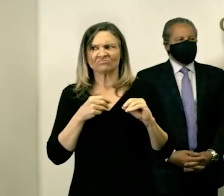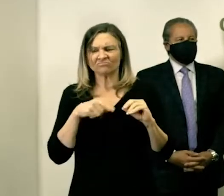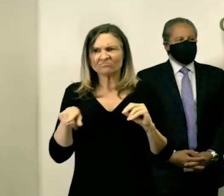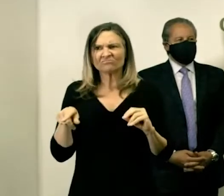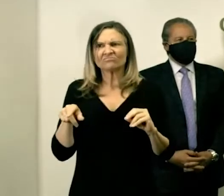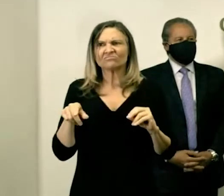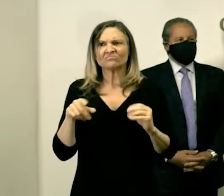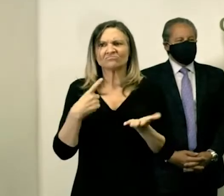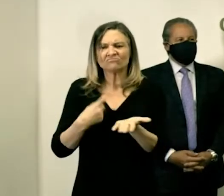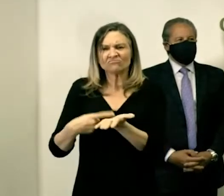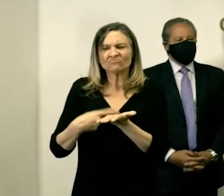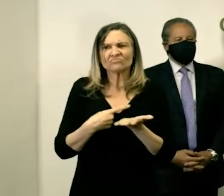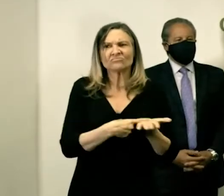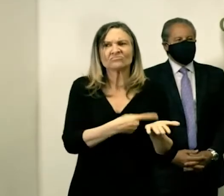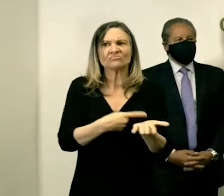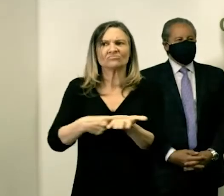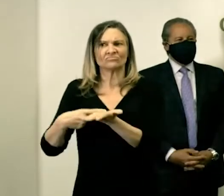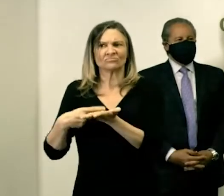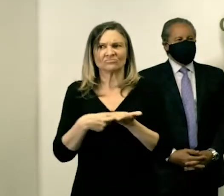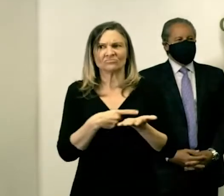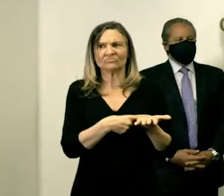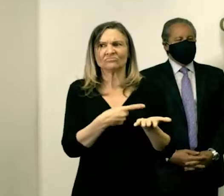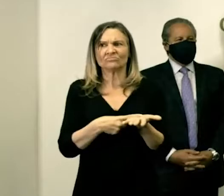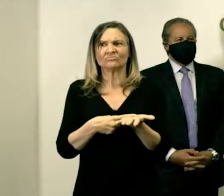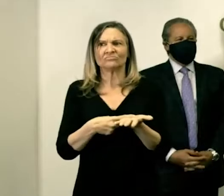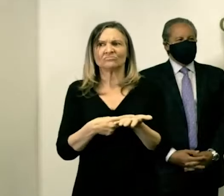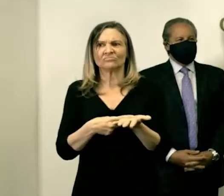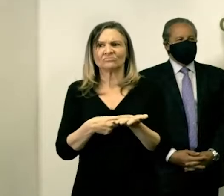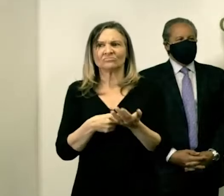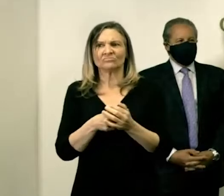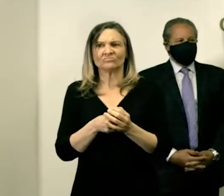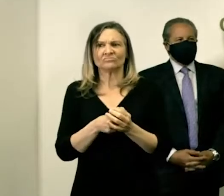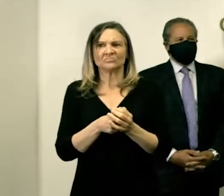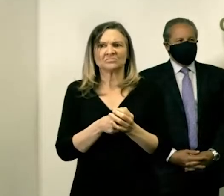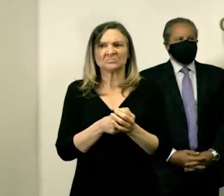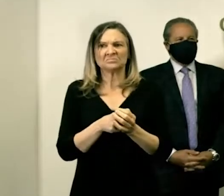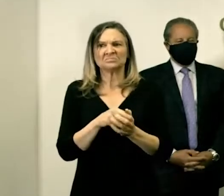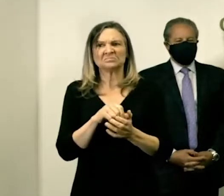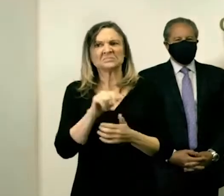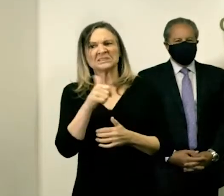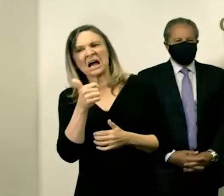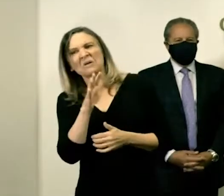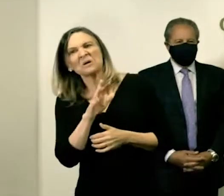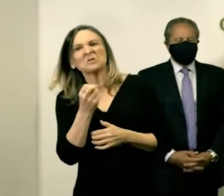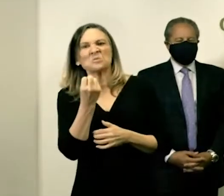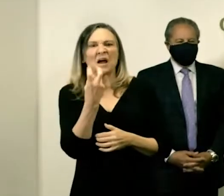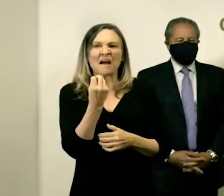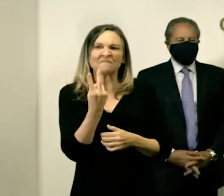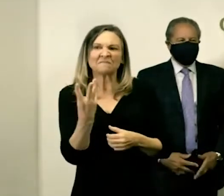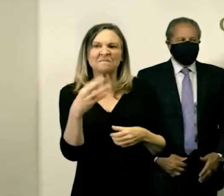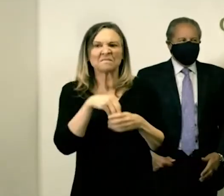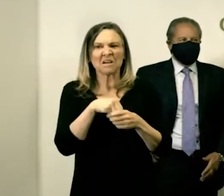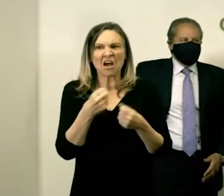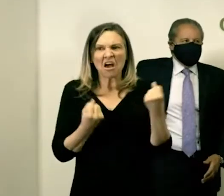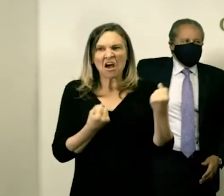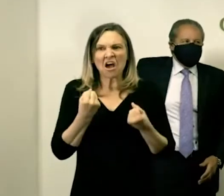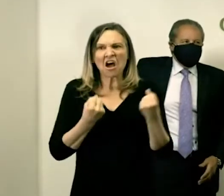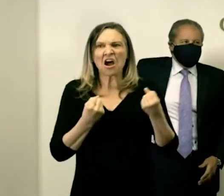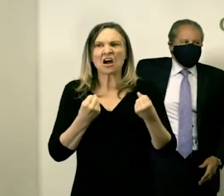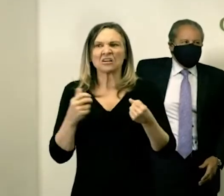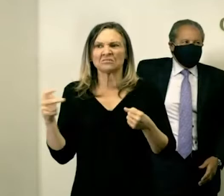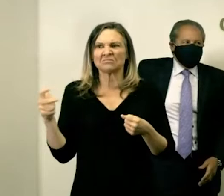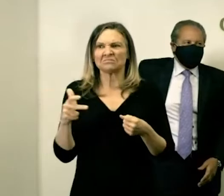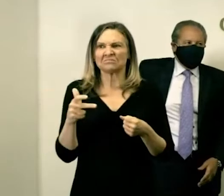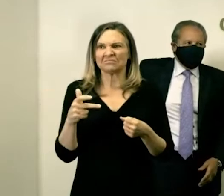about how 10, 12 folks would come in, one vehicle, all to get tested, only to find out everybody in that